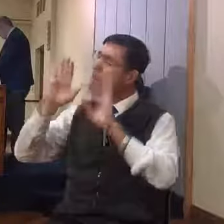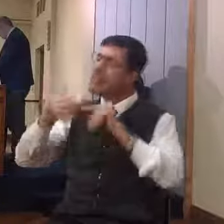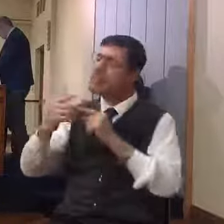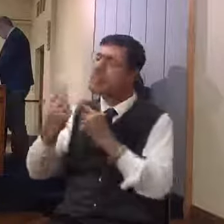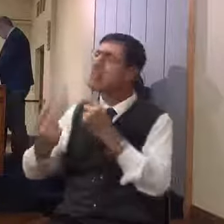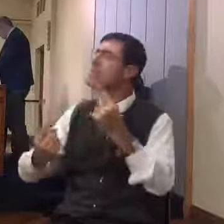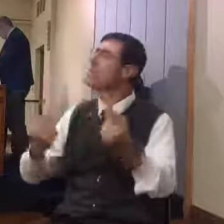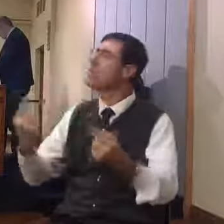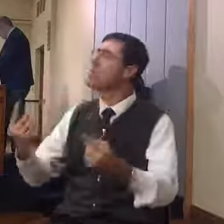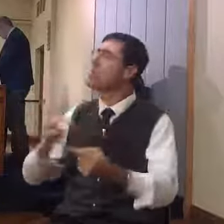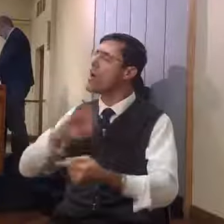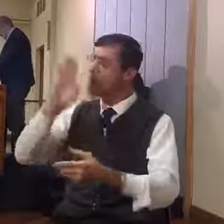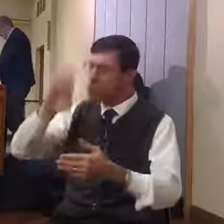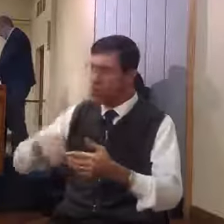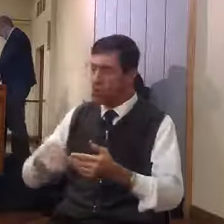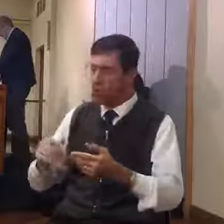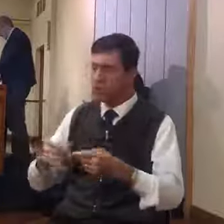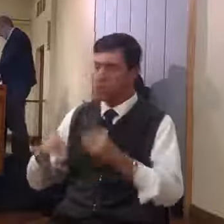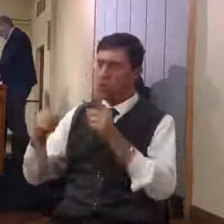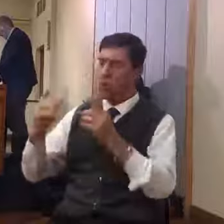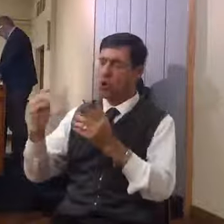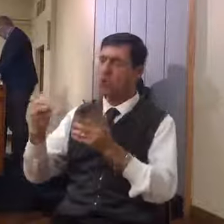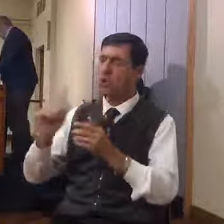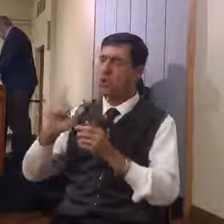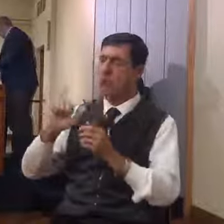Jesus Christ, our Savior. Amen. Amen.